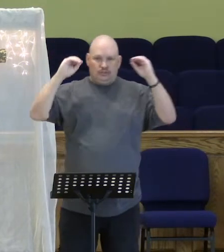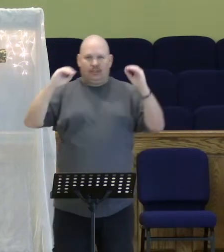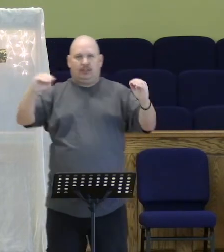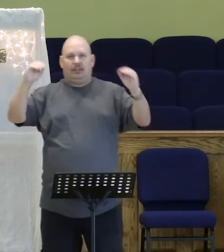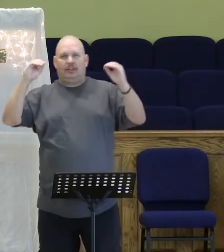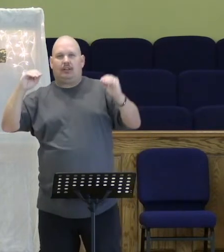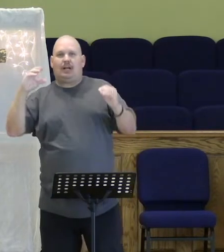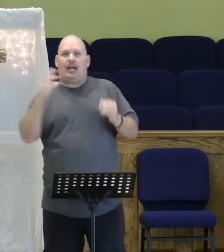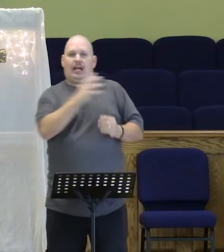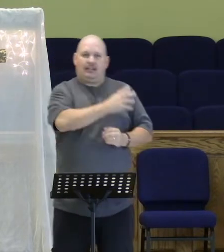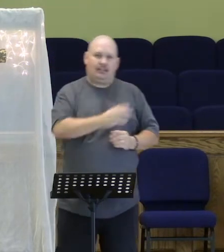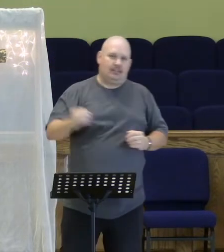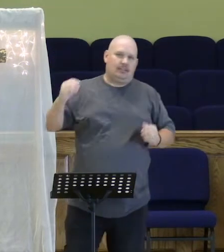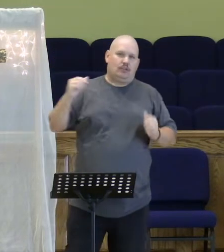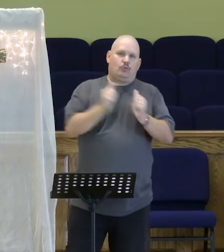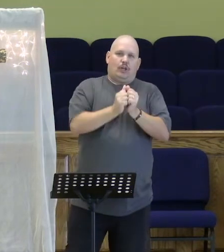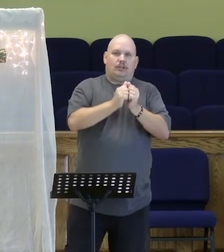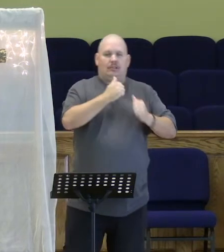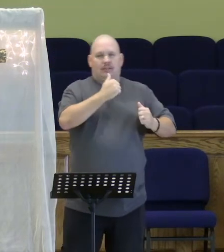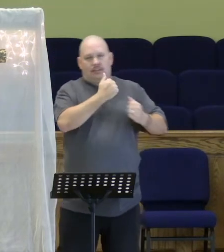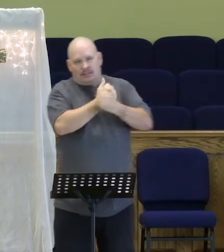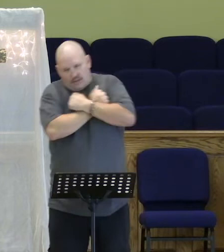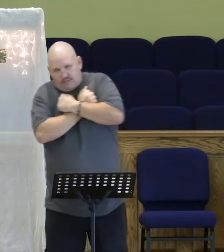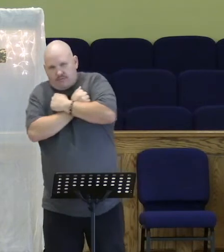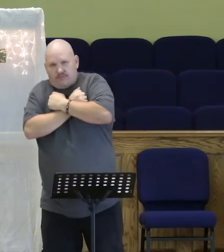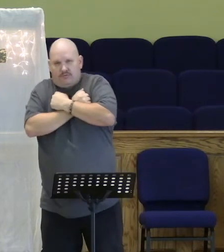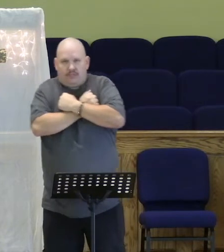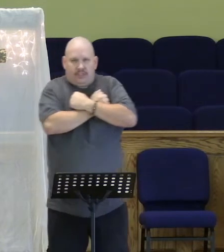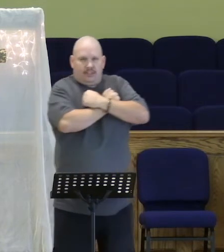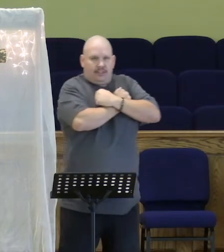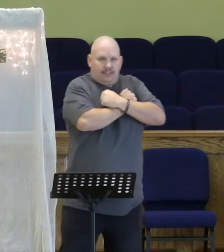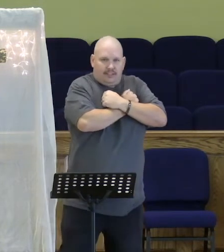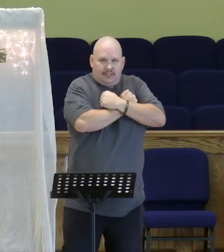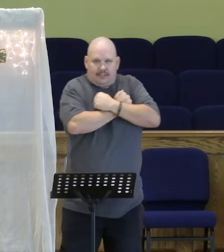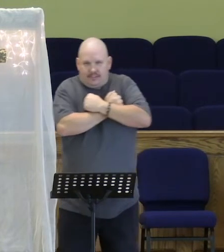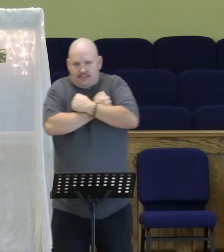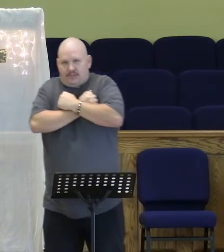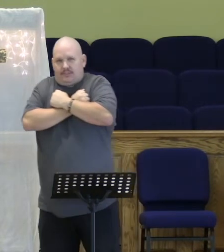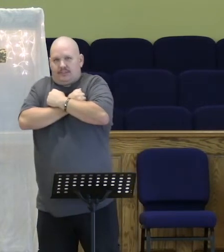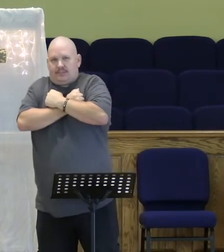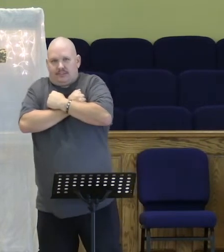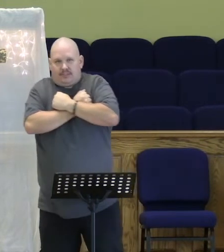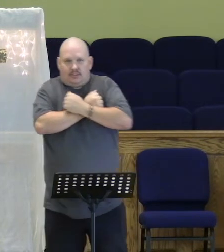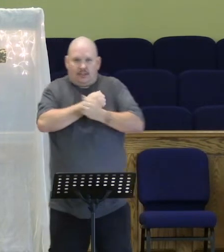One in hope and doctrine, one in charity.